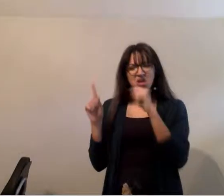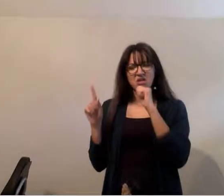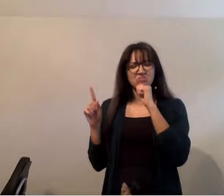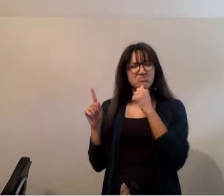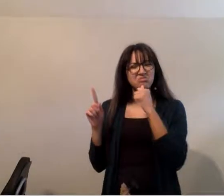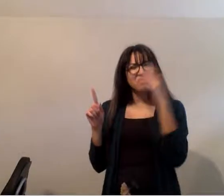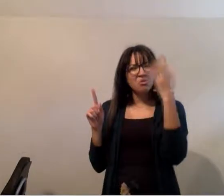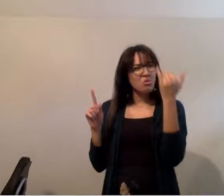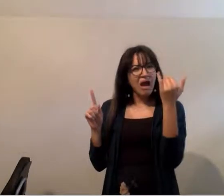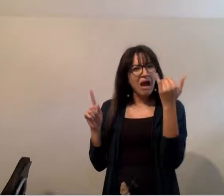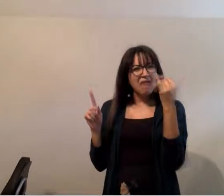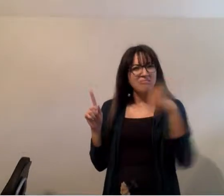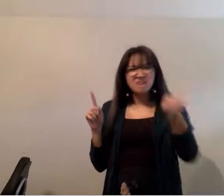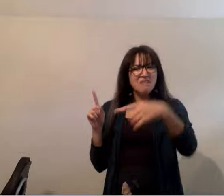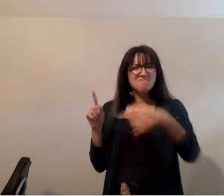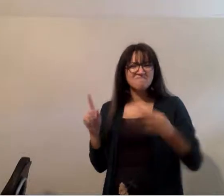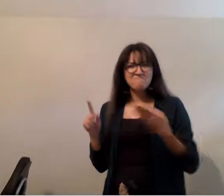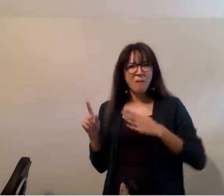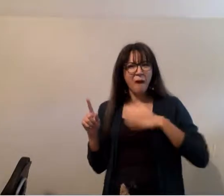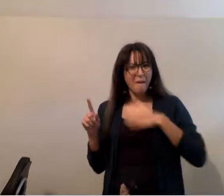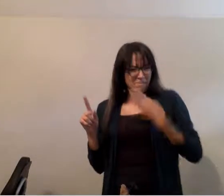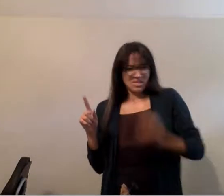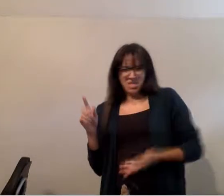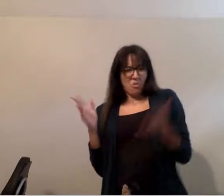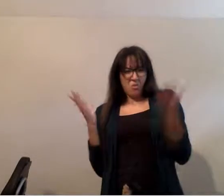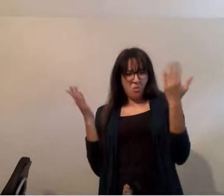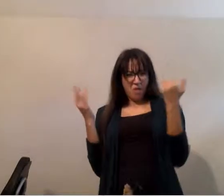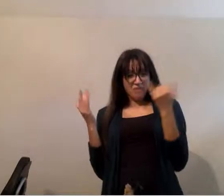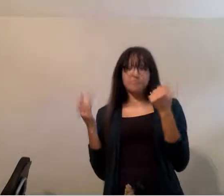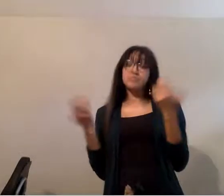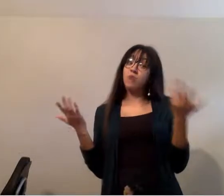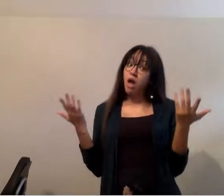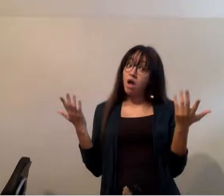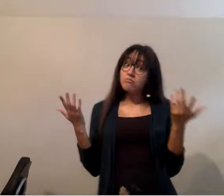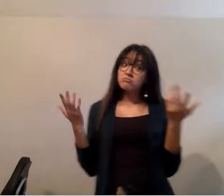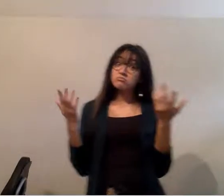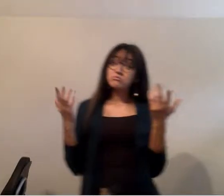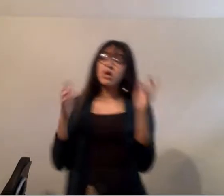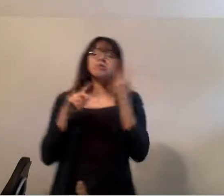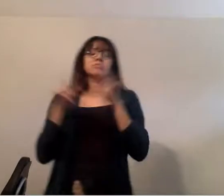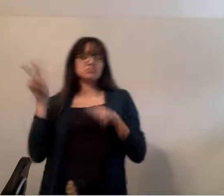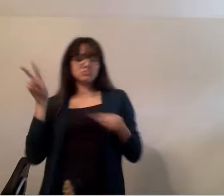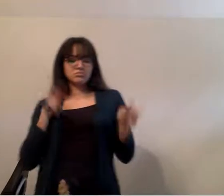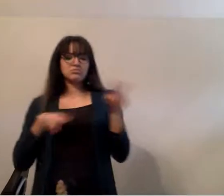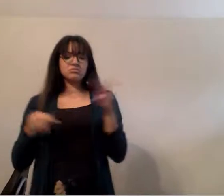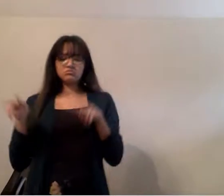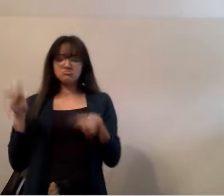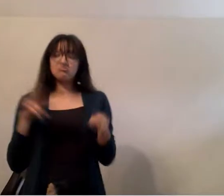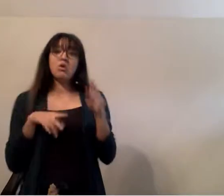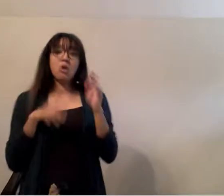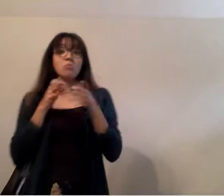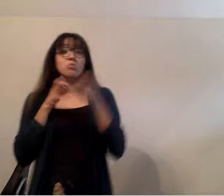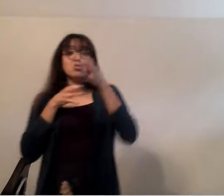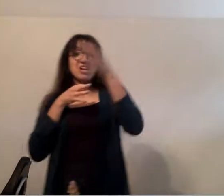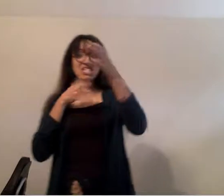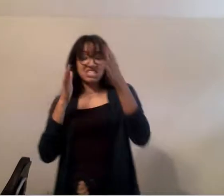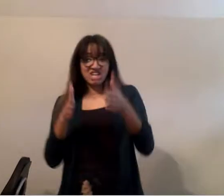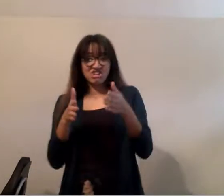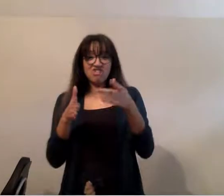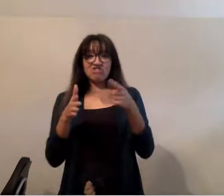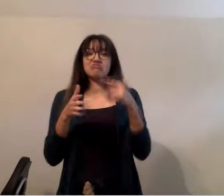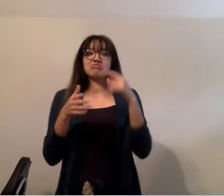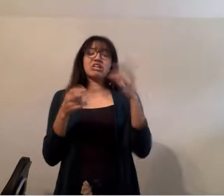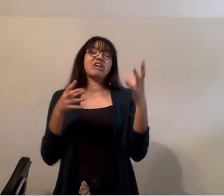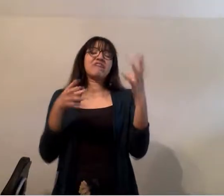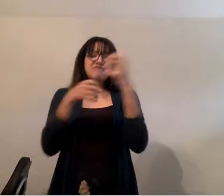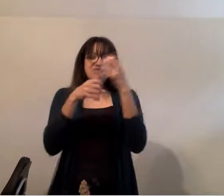Well, it turns out that there's two kinds of procrastination. Everything I've talked about today, the examples I've given, they all have deadlines.